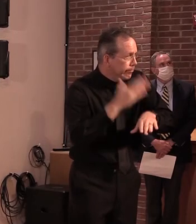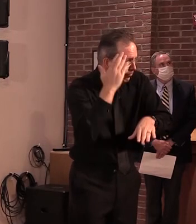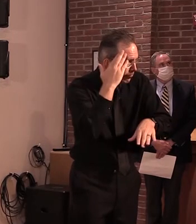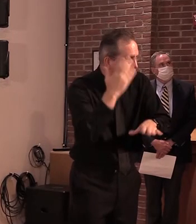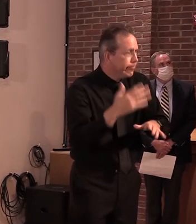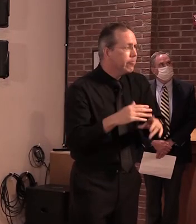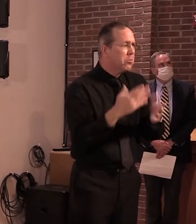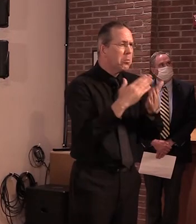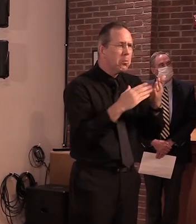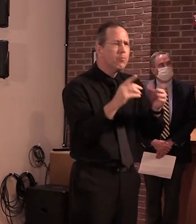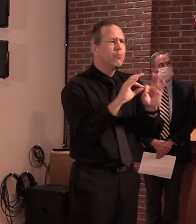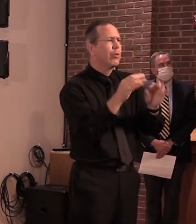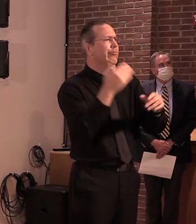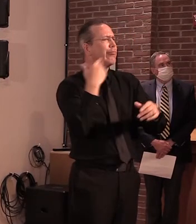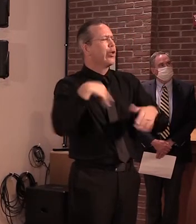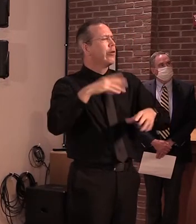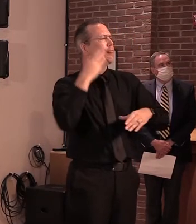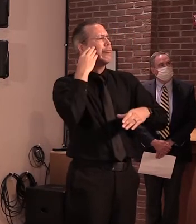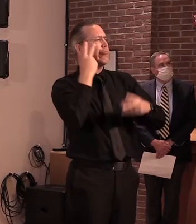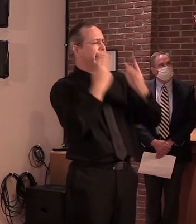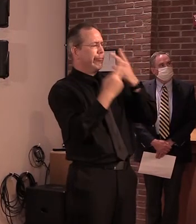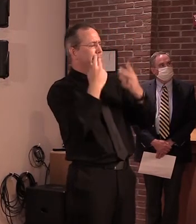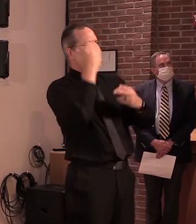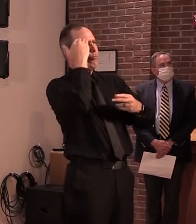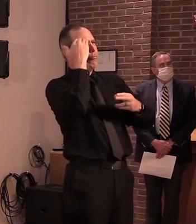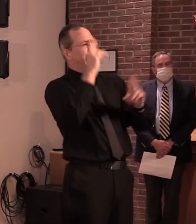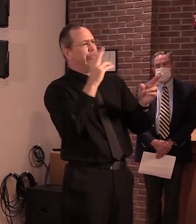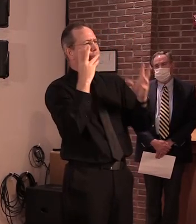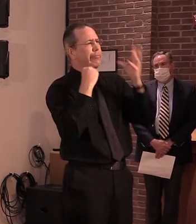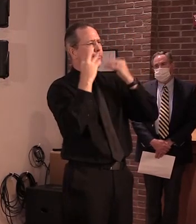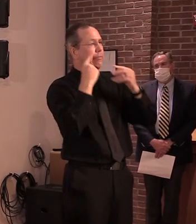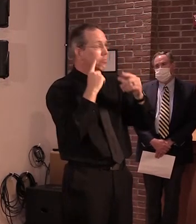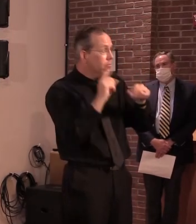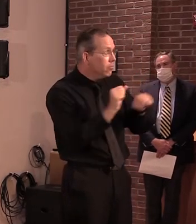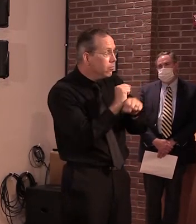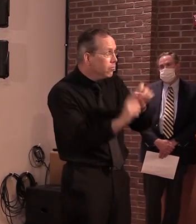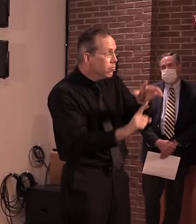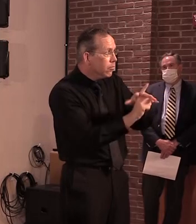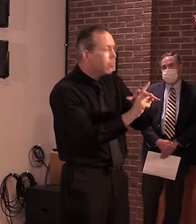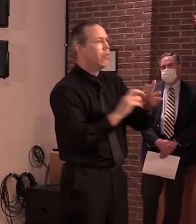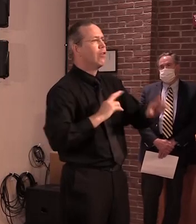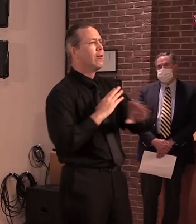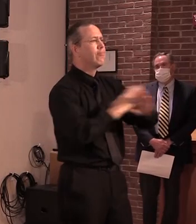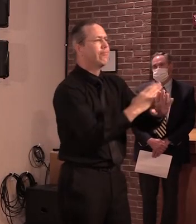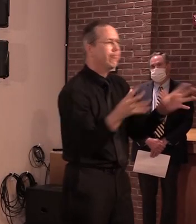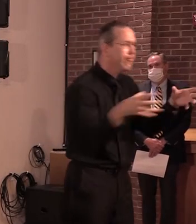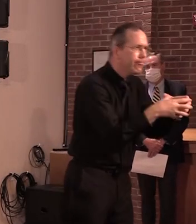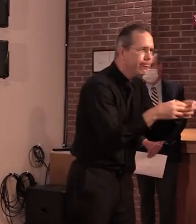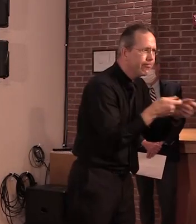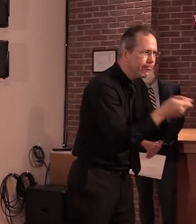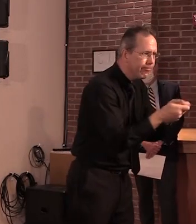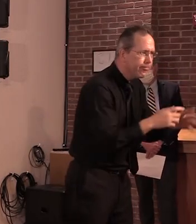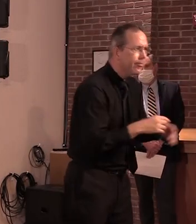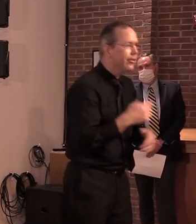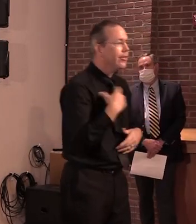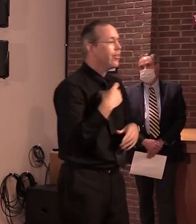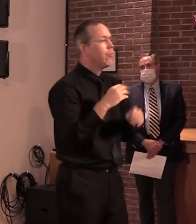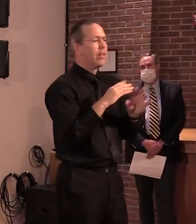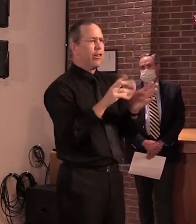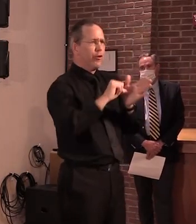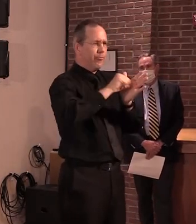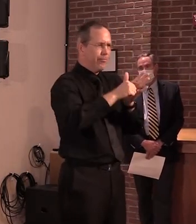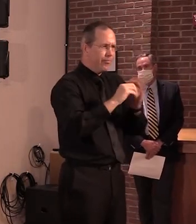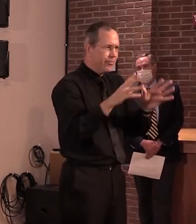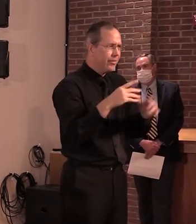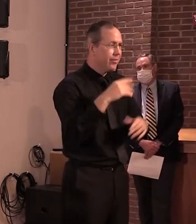them. Now, I want to be clear. None of this is ideal, but it's our